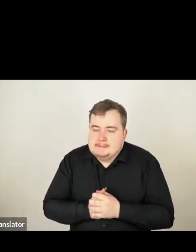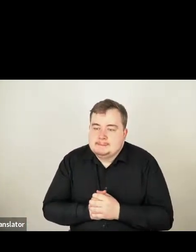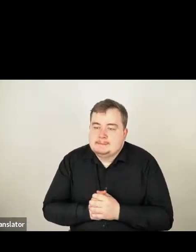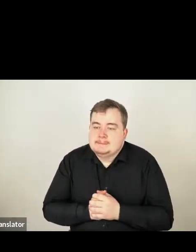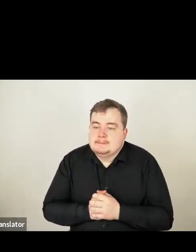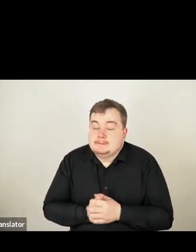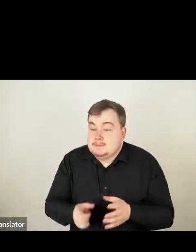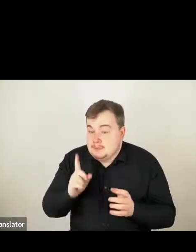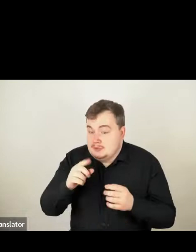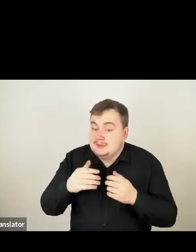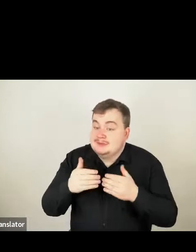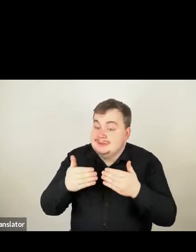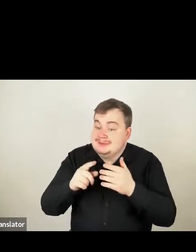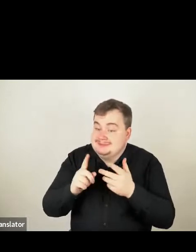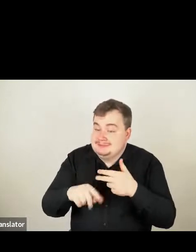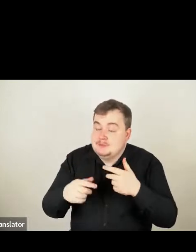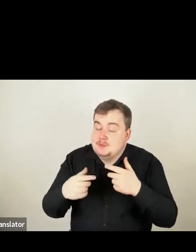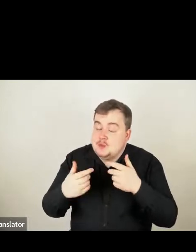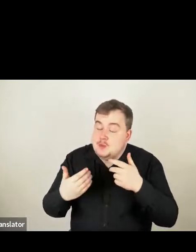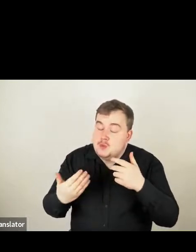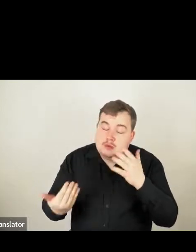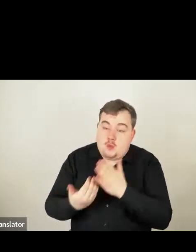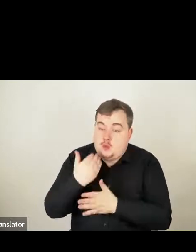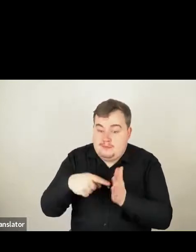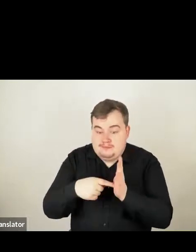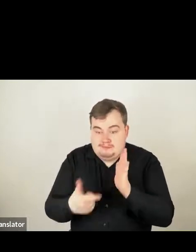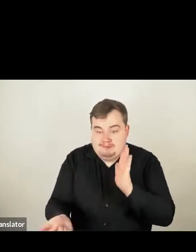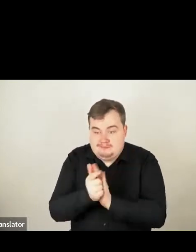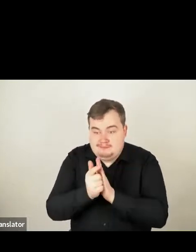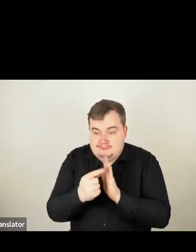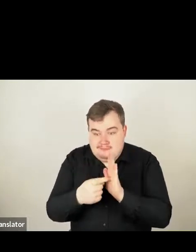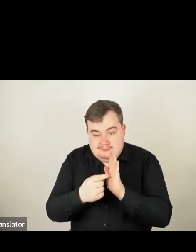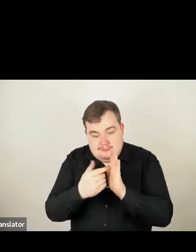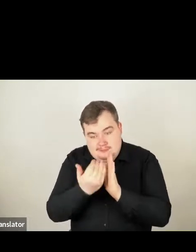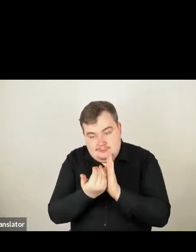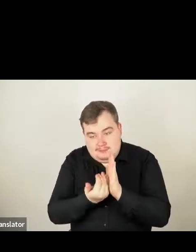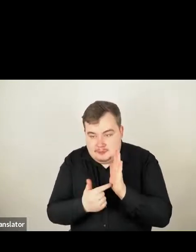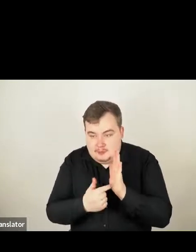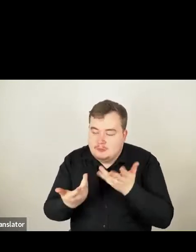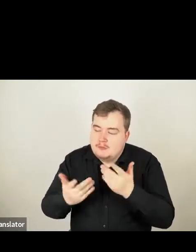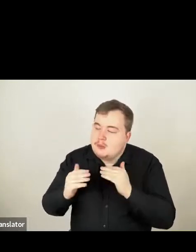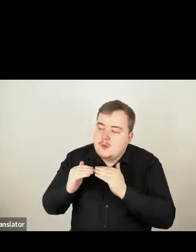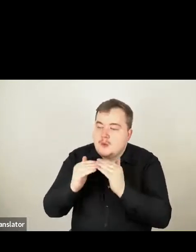have streamlined gender equality in their